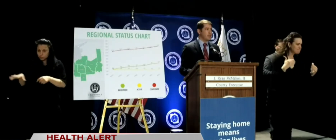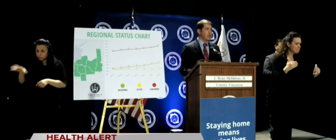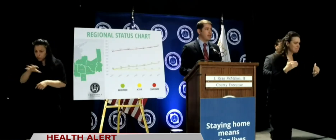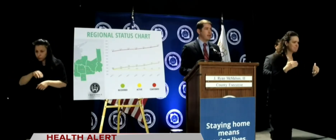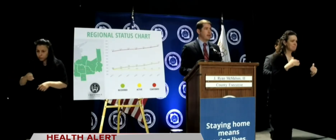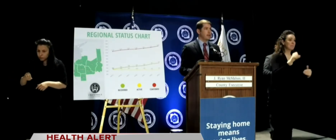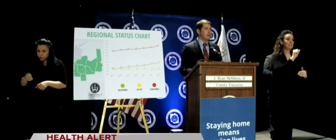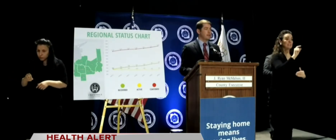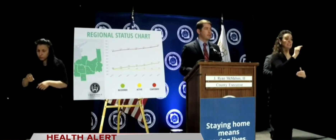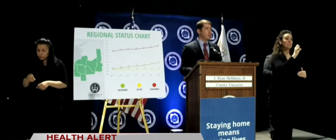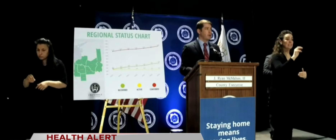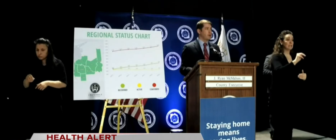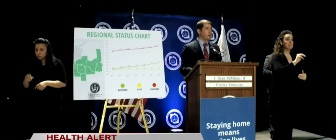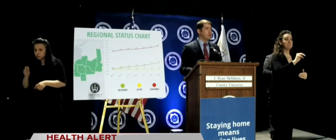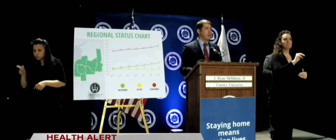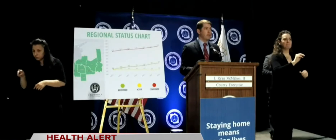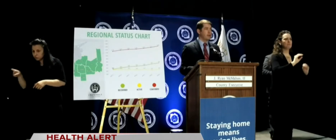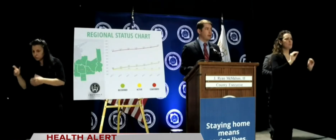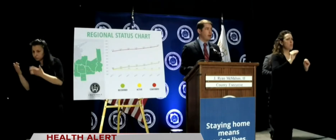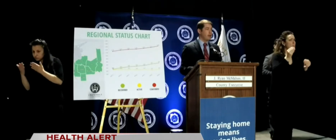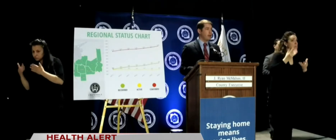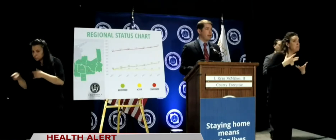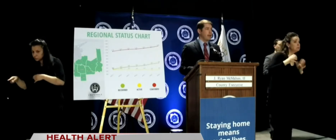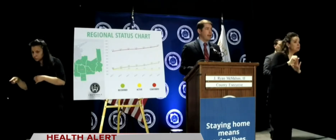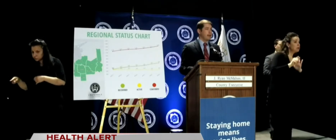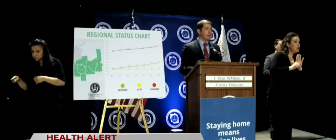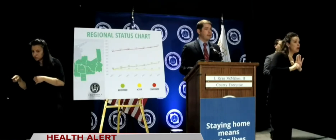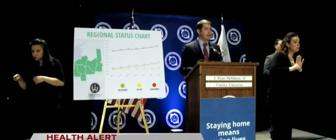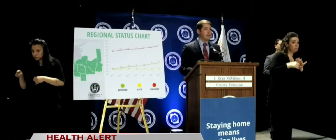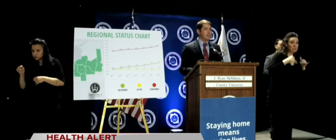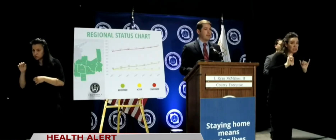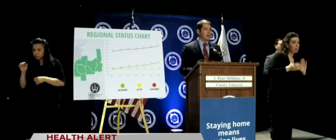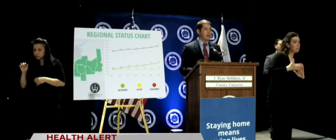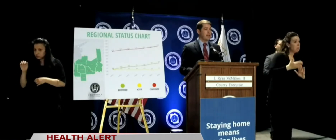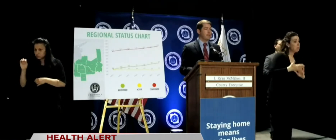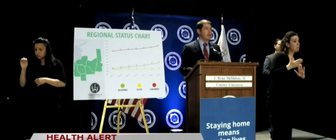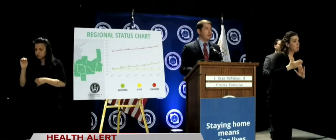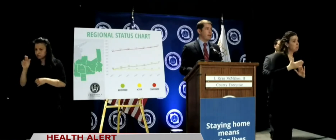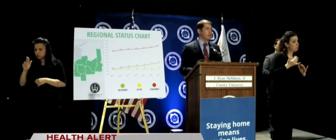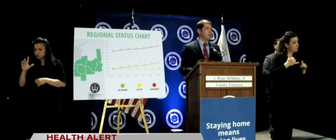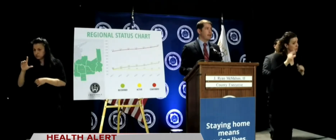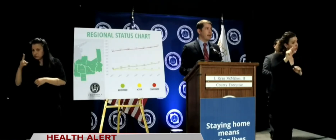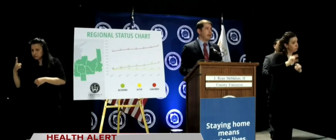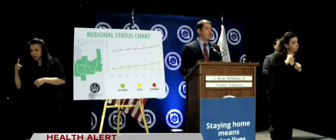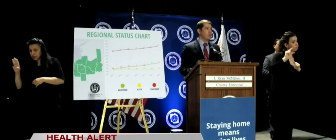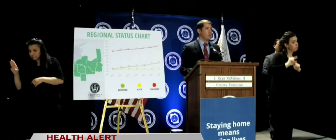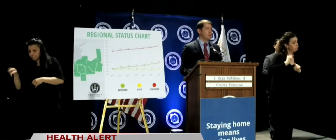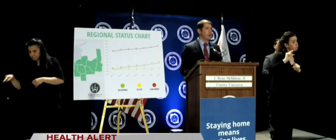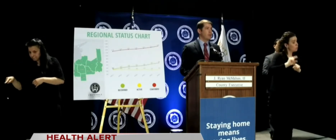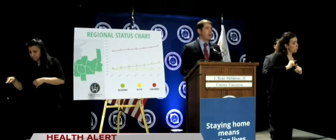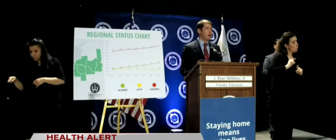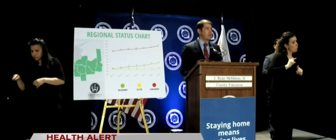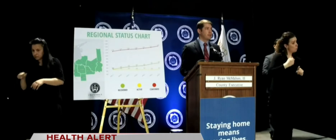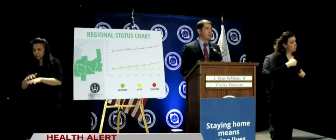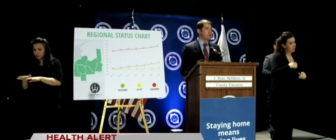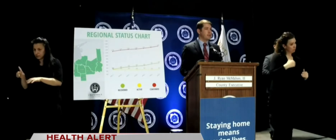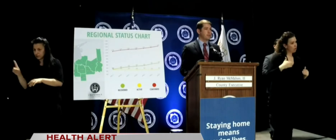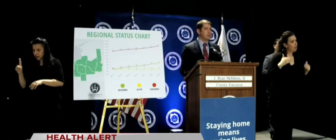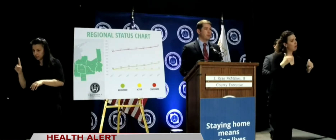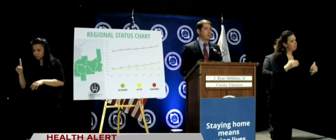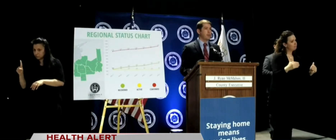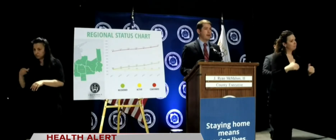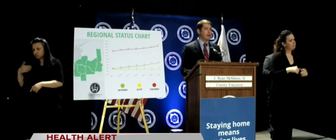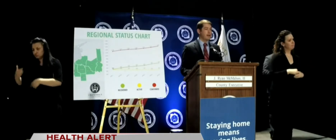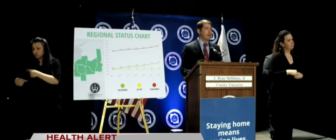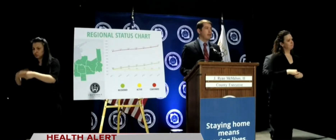from the state that their support has wavered at all. And in many ways, looking at what we're trying to accomplish with the STEAM